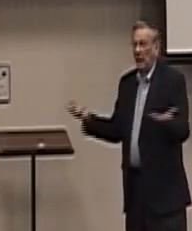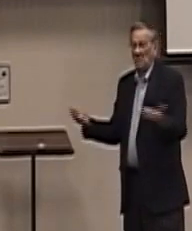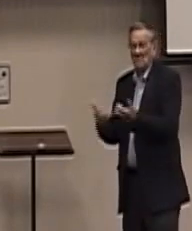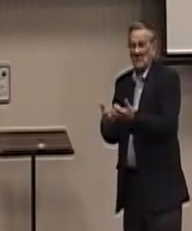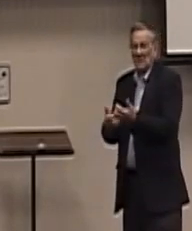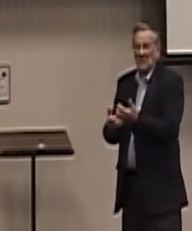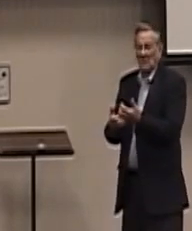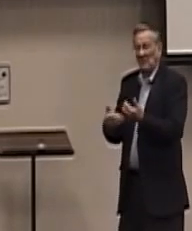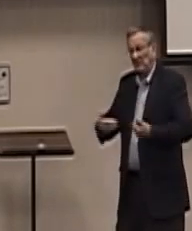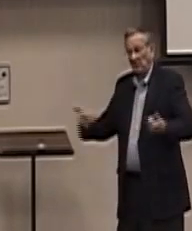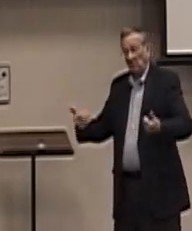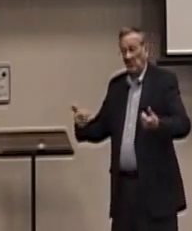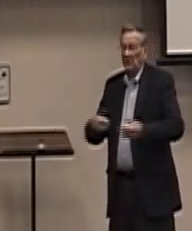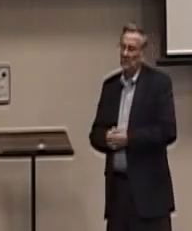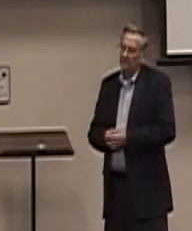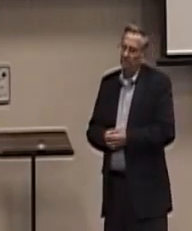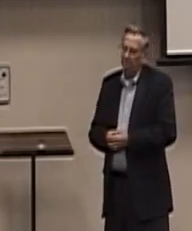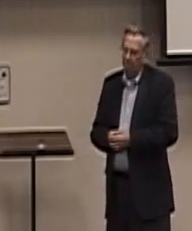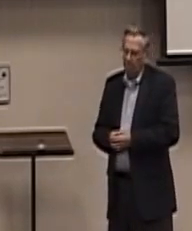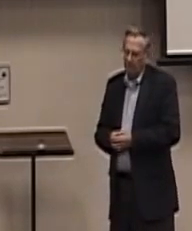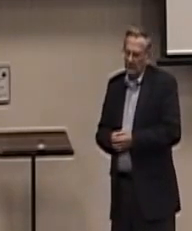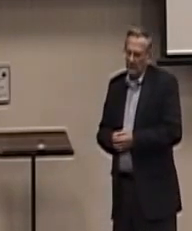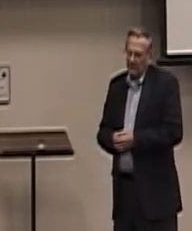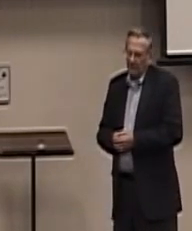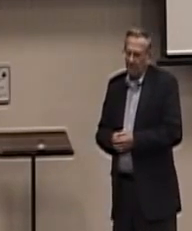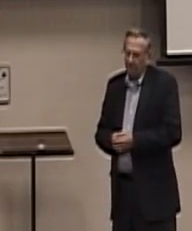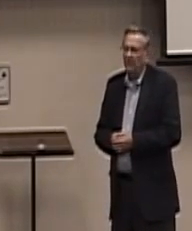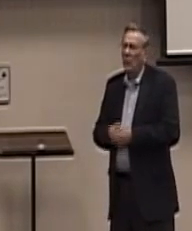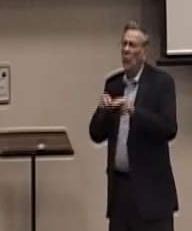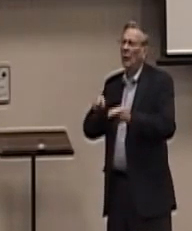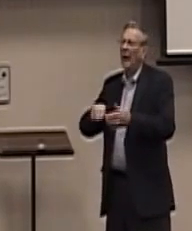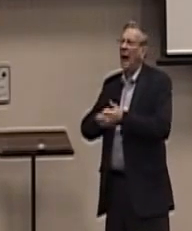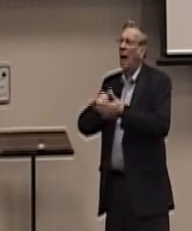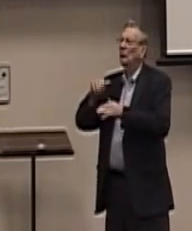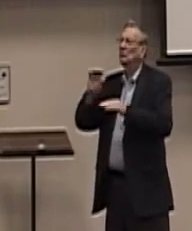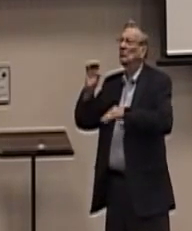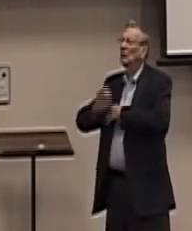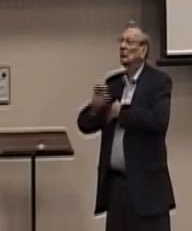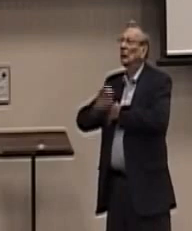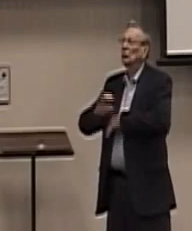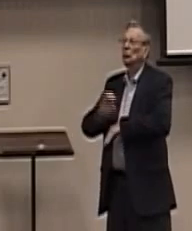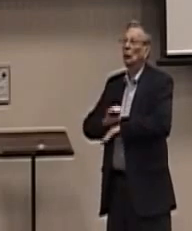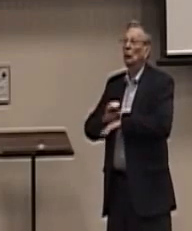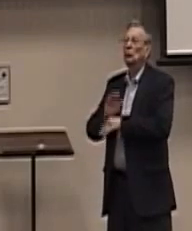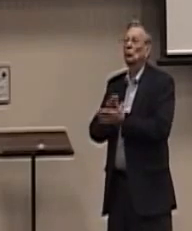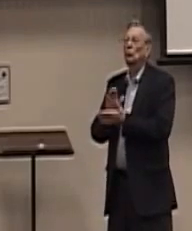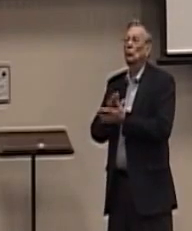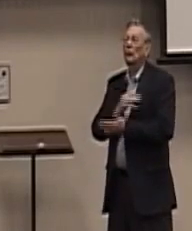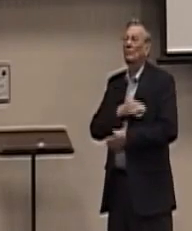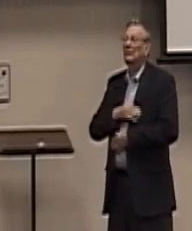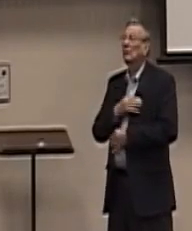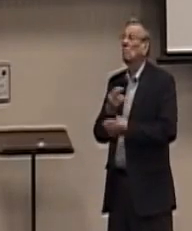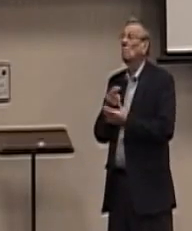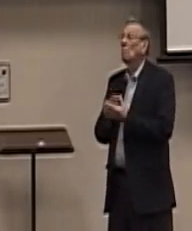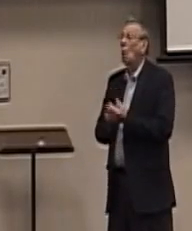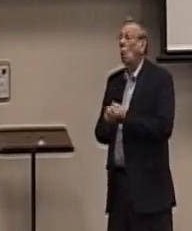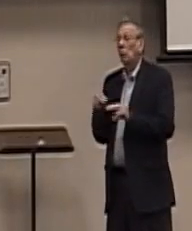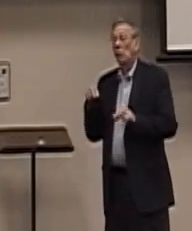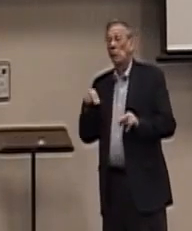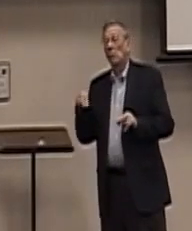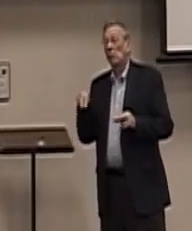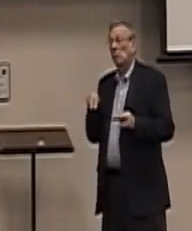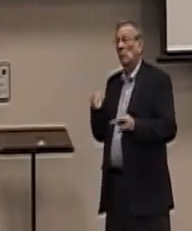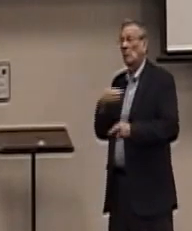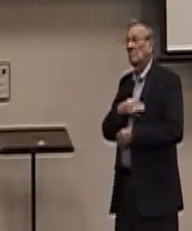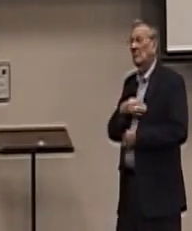they are separate, and I want to look at how Sunset Church and the School of Missions both look at missions, and